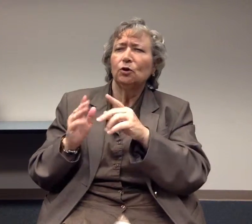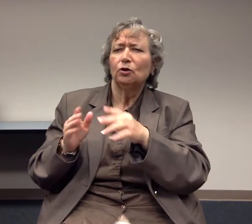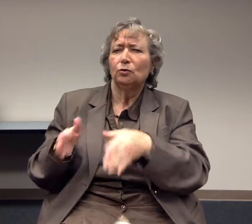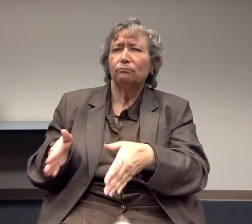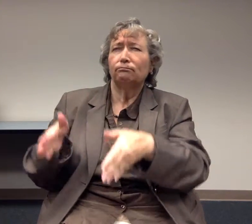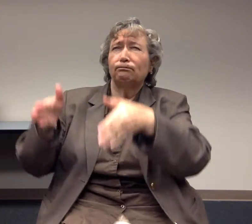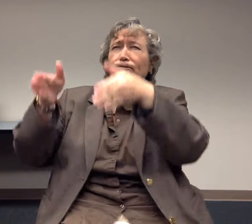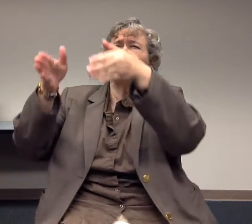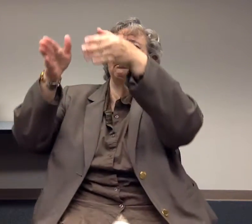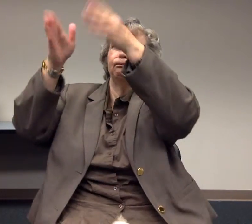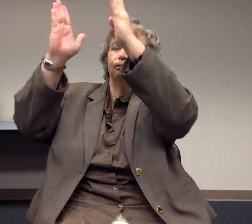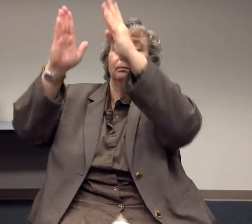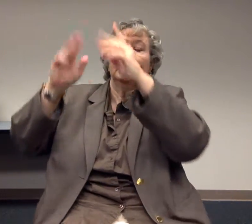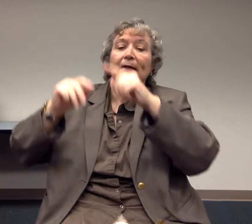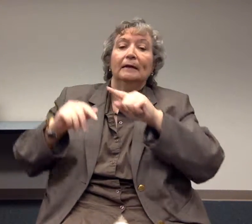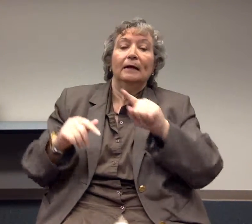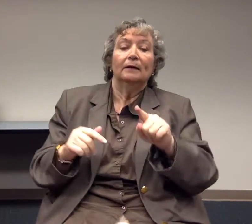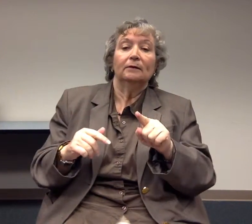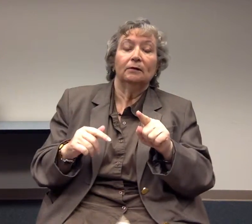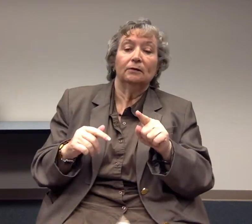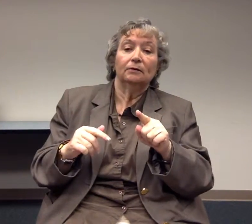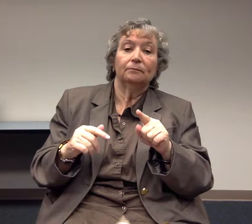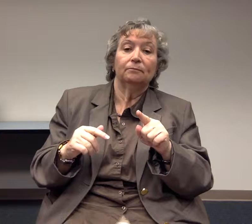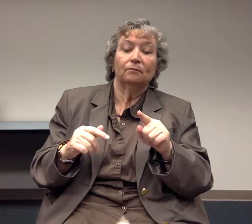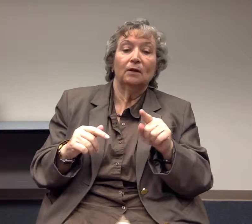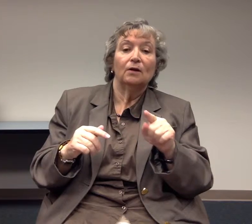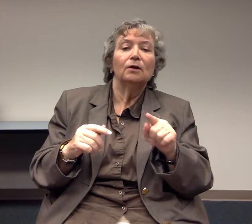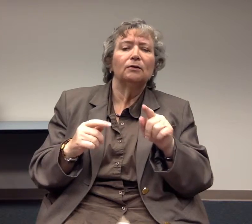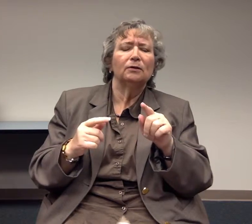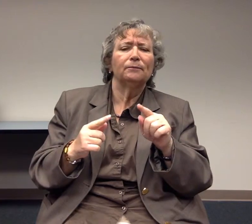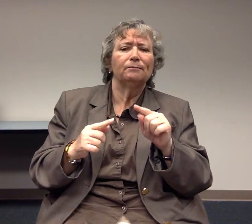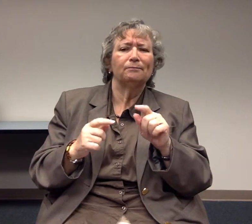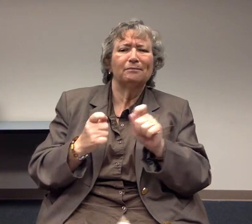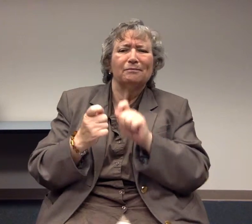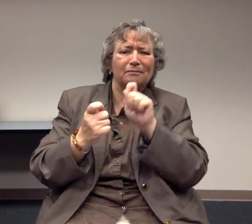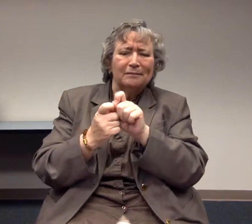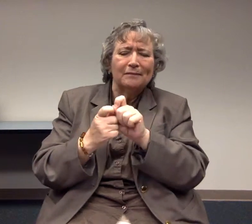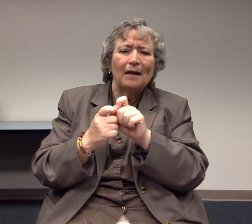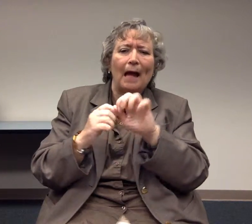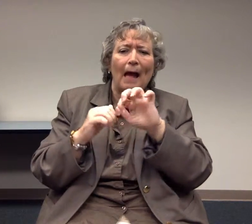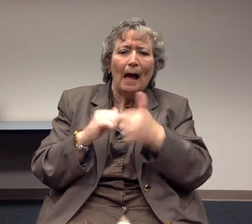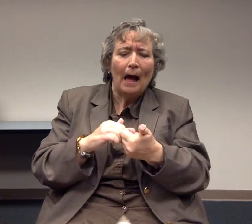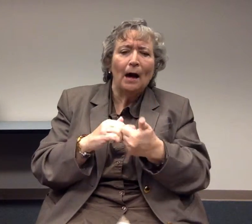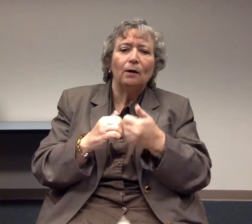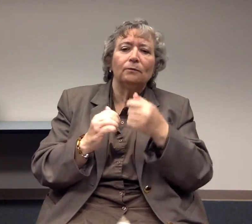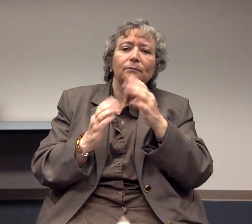changed objects so they didn't look exactly real. What do we call that when something isn't exactly real looking?